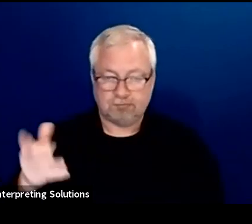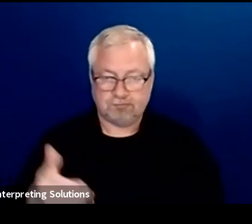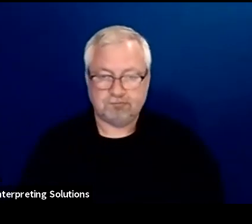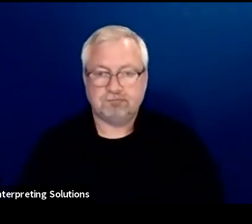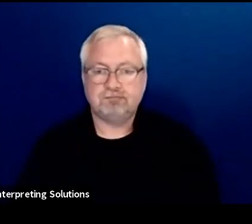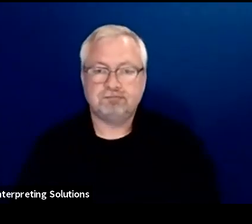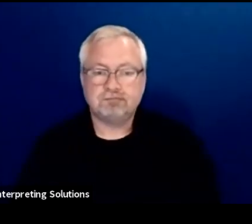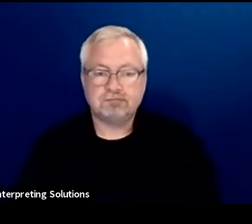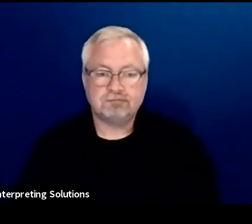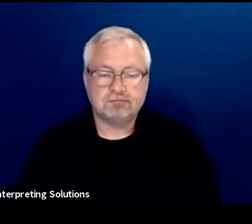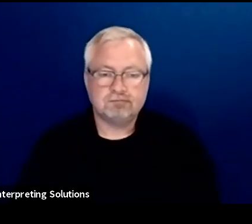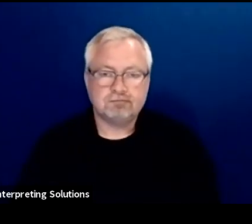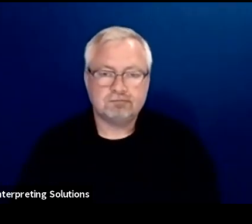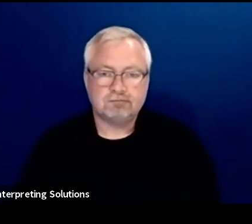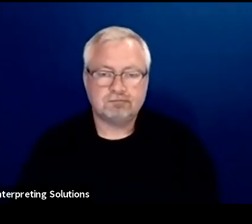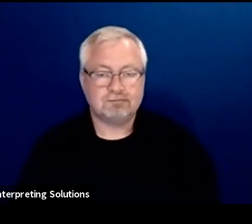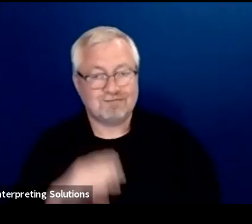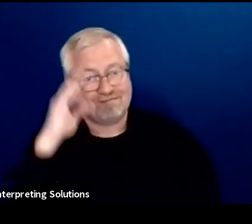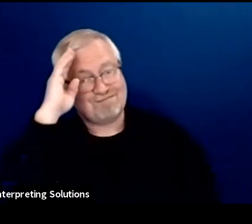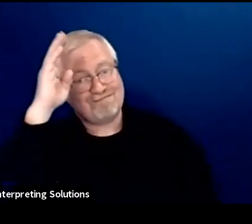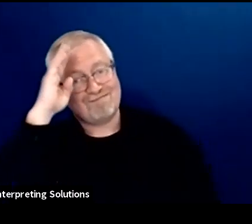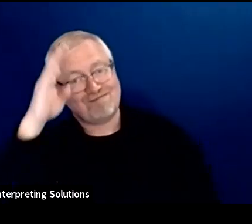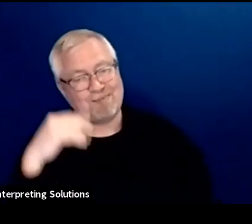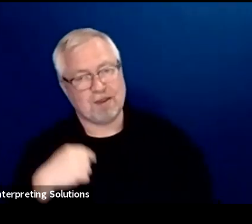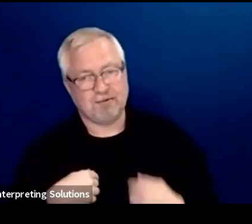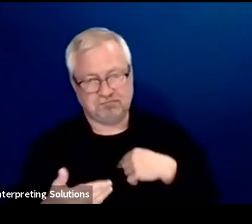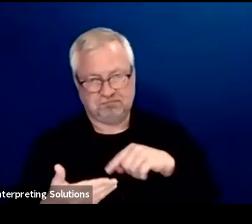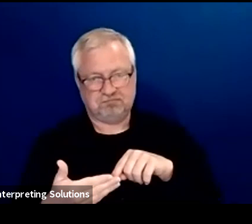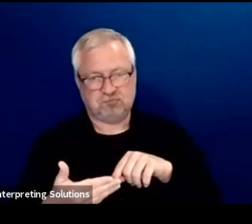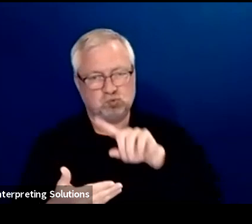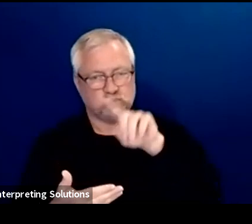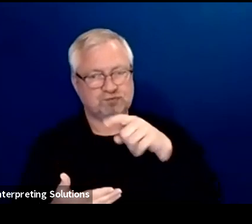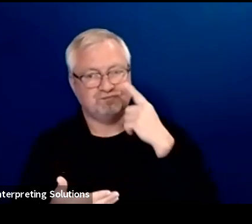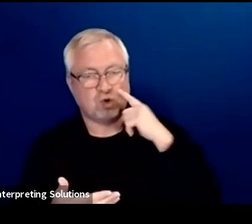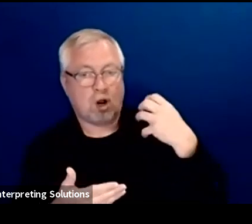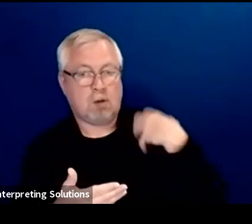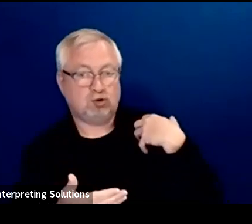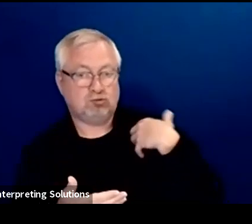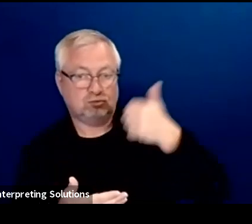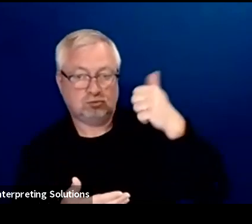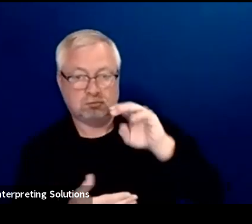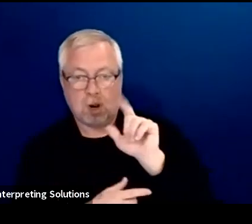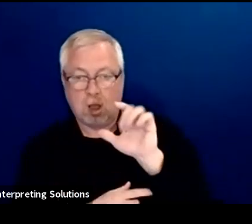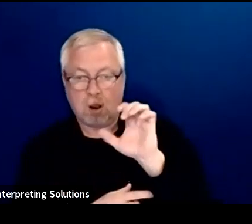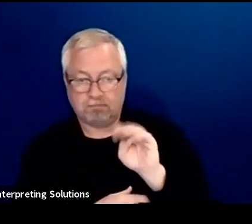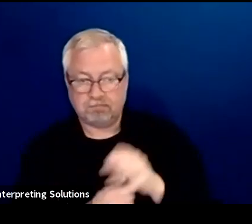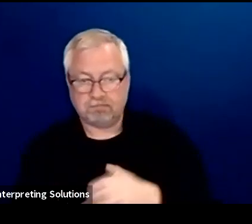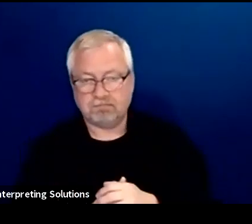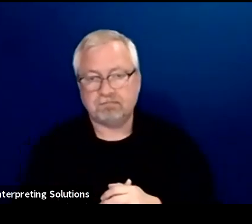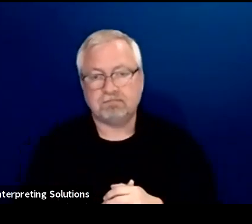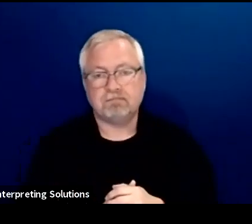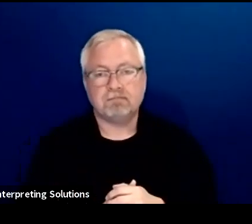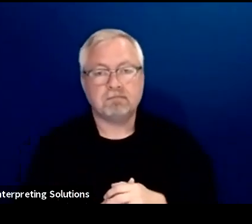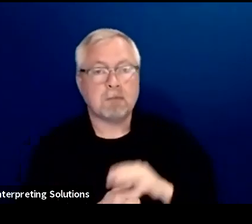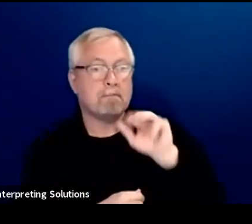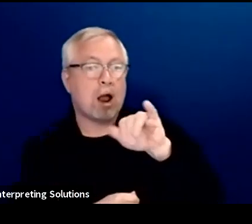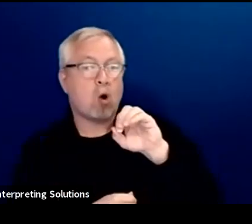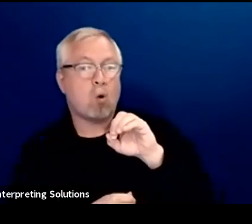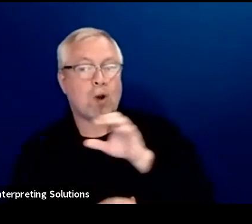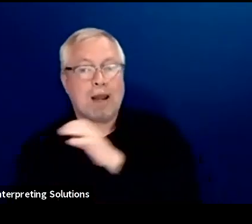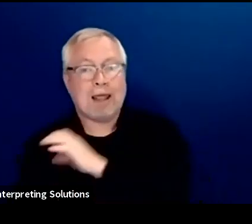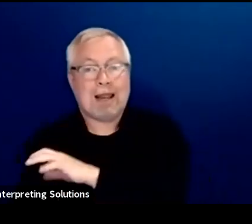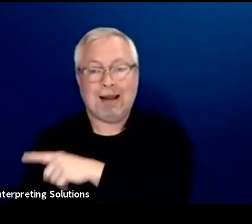Hi, I think this might be for Commissioner Malcolm. Mayo Clinic released its serology test today.